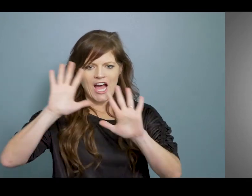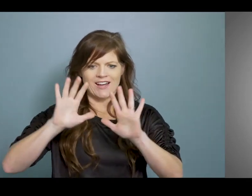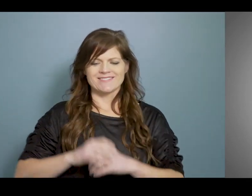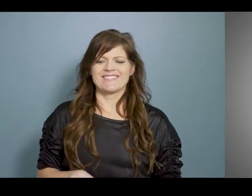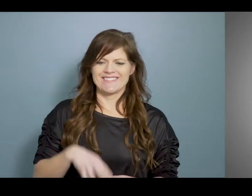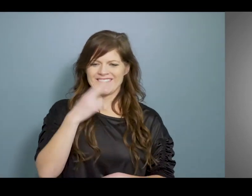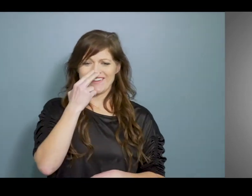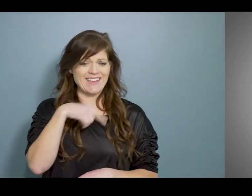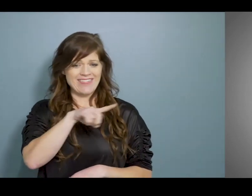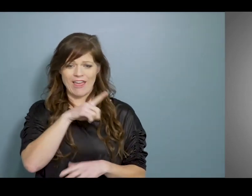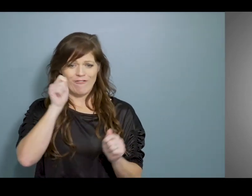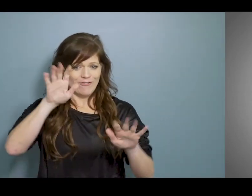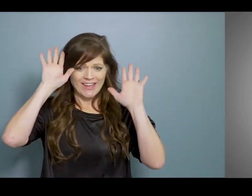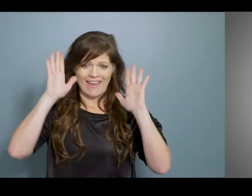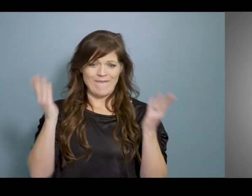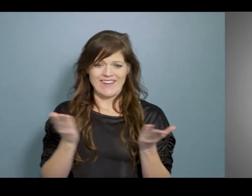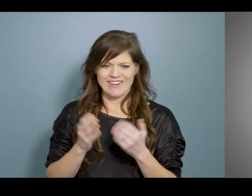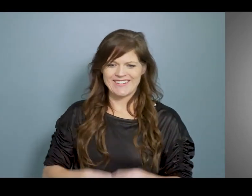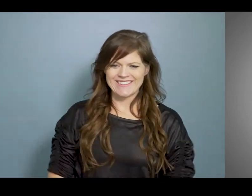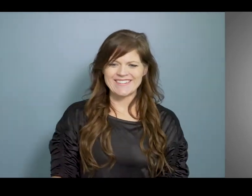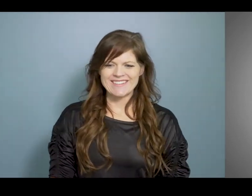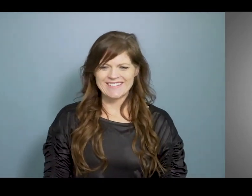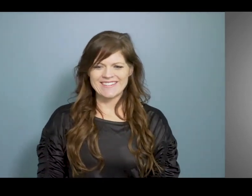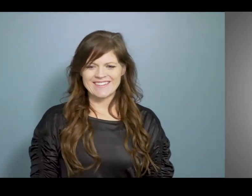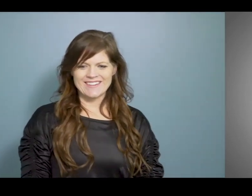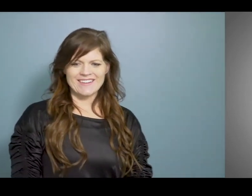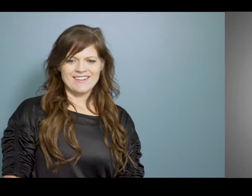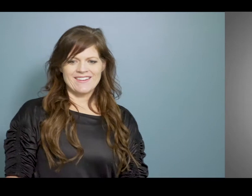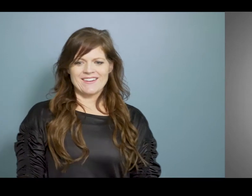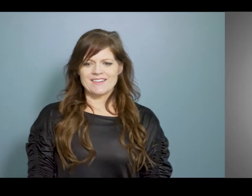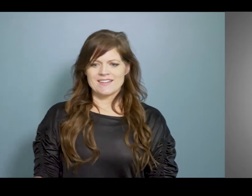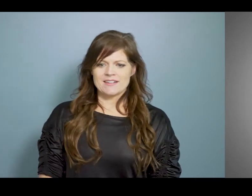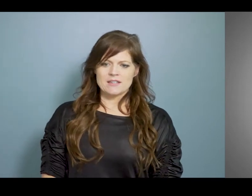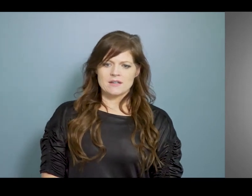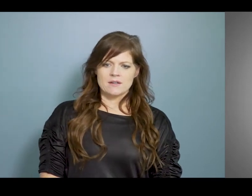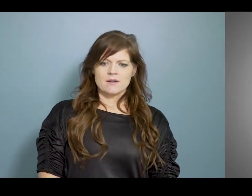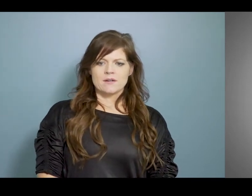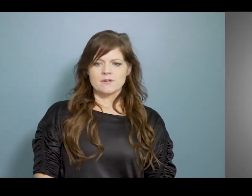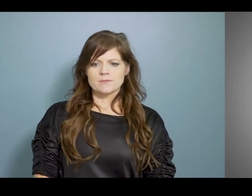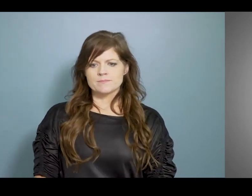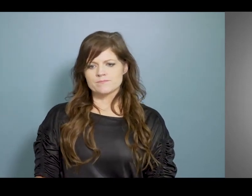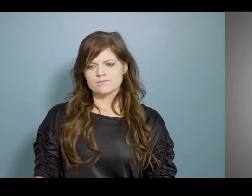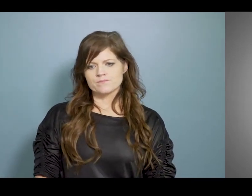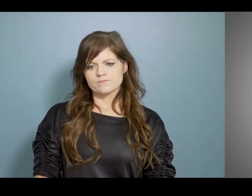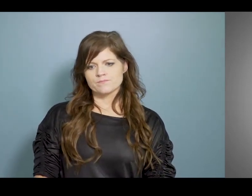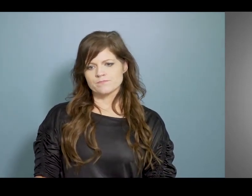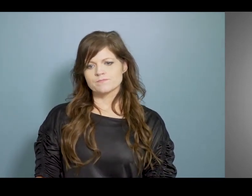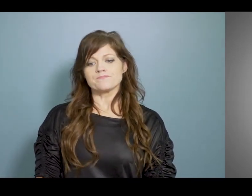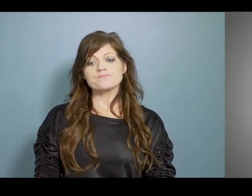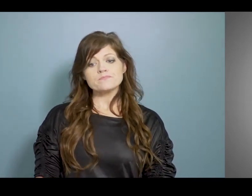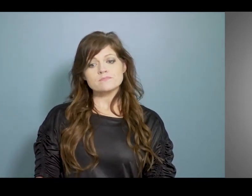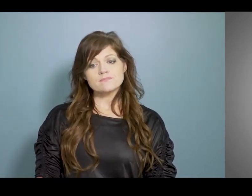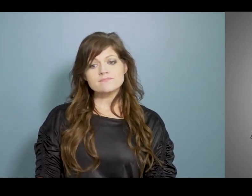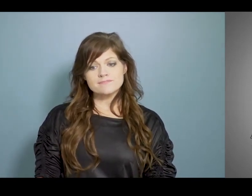for identify resources. Identify resources for help, assistance, support, and advice. This